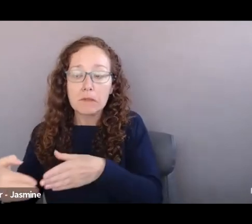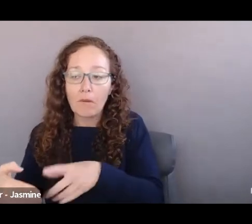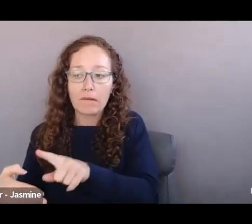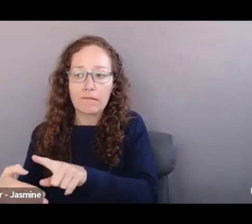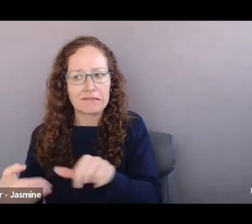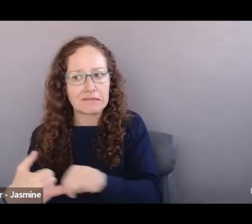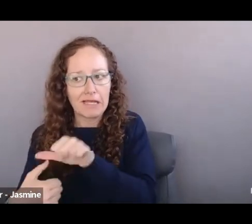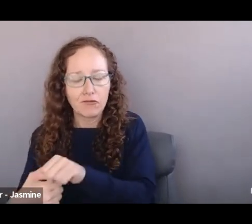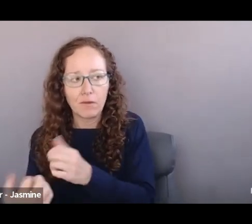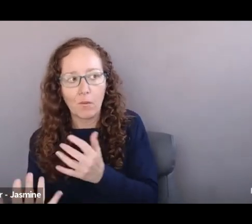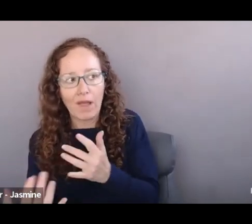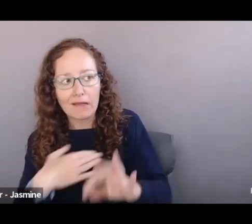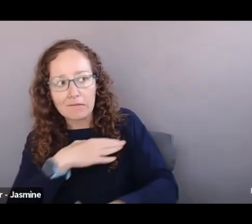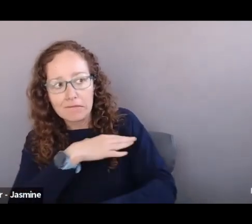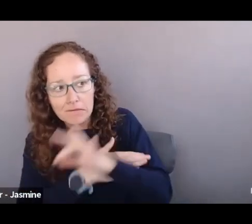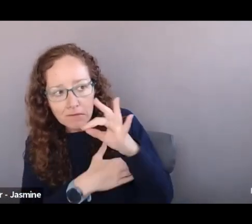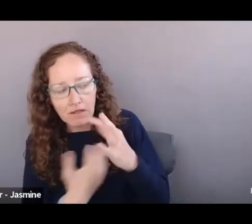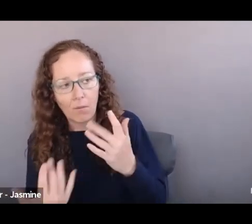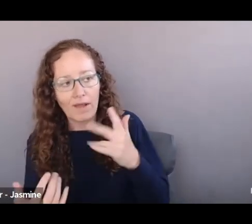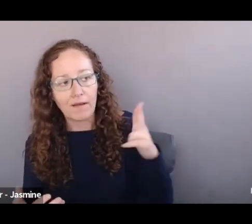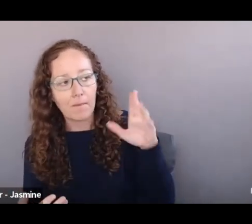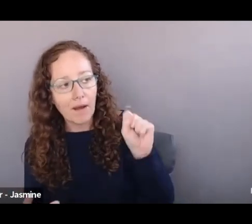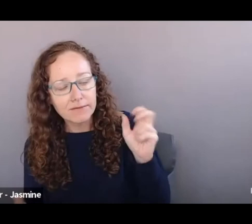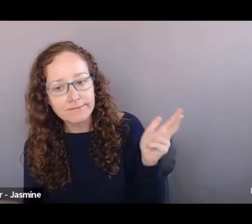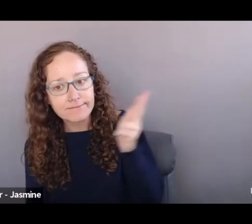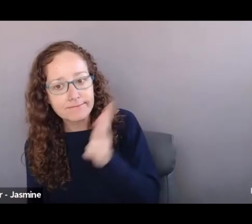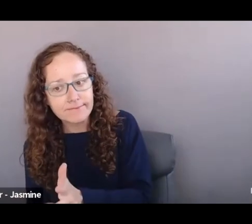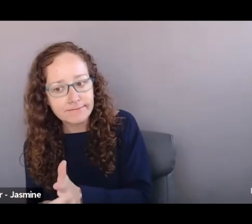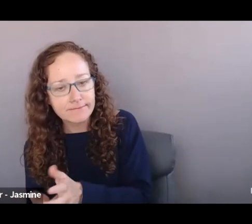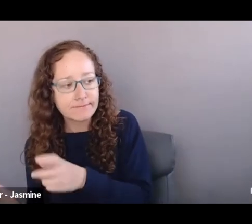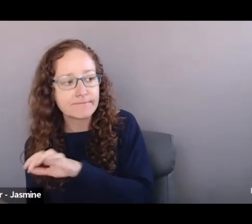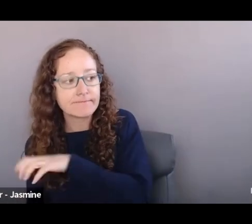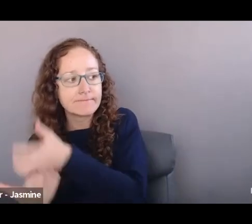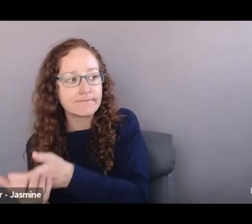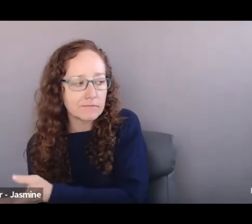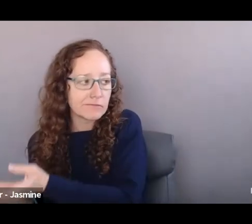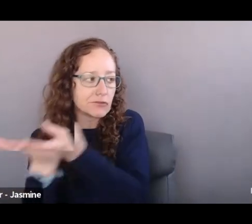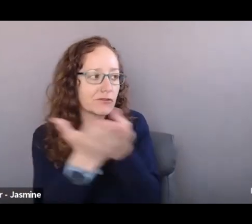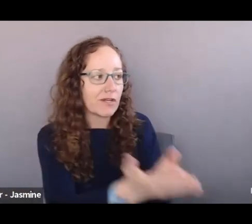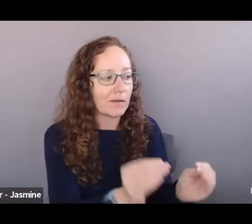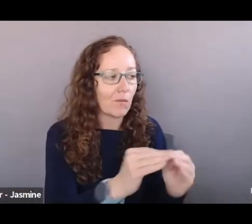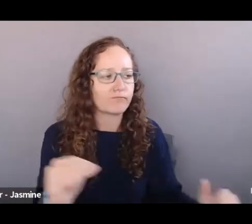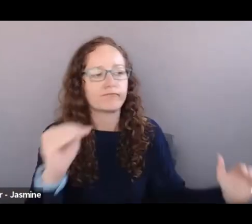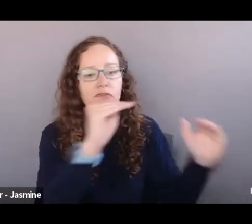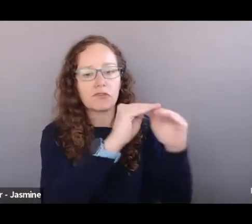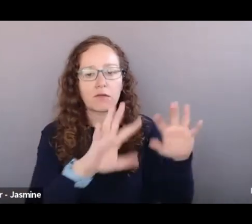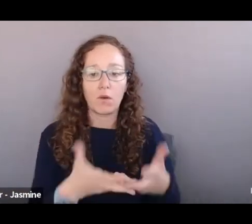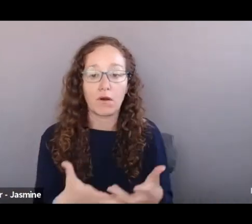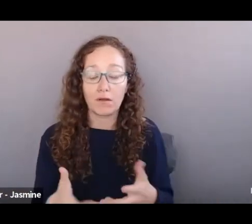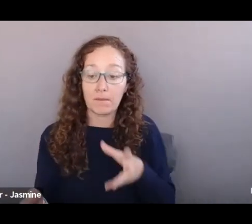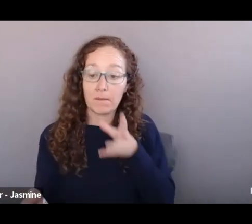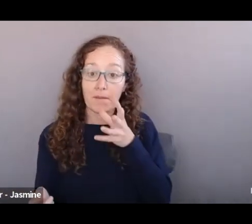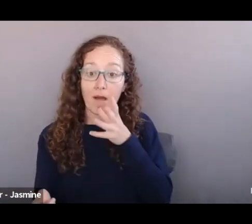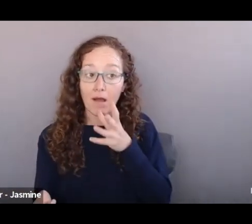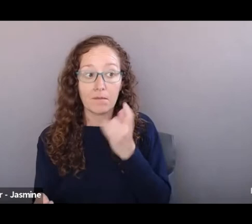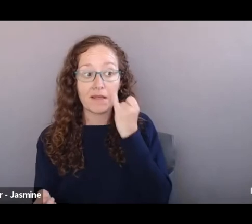more just world. My mom caught several city buses to get to school activities or PTA